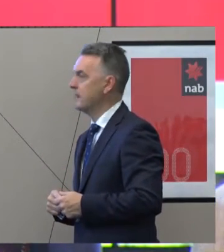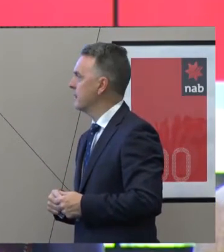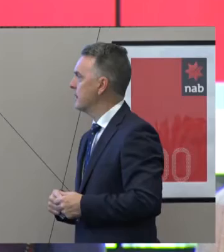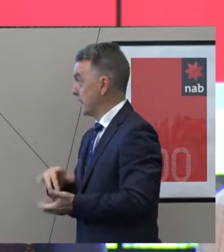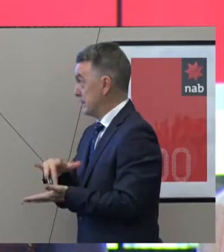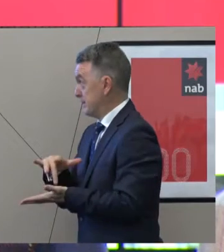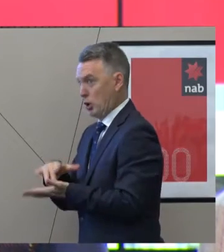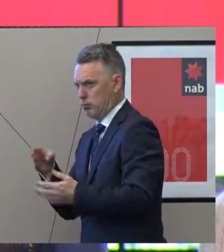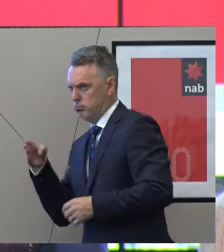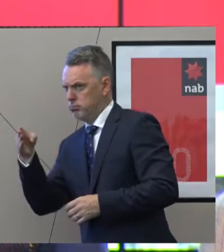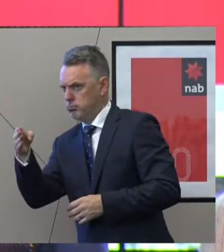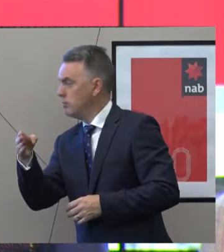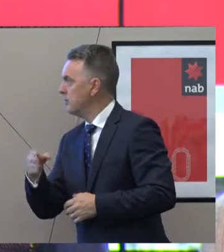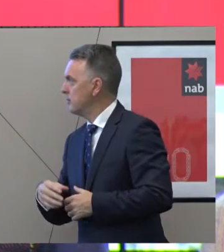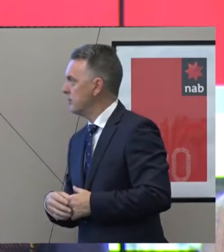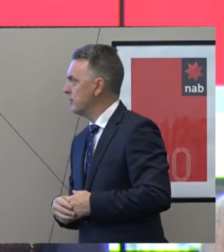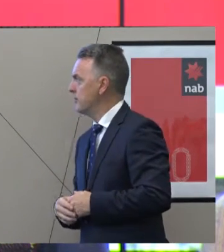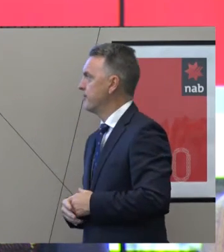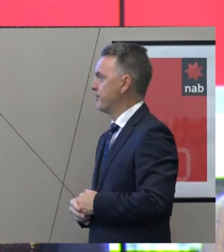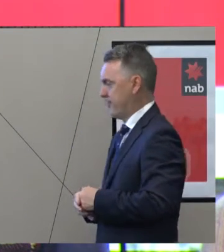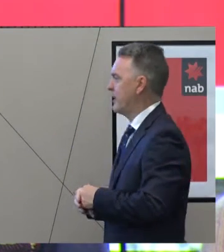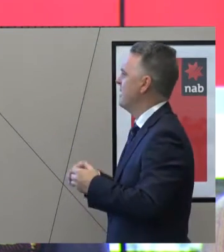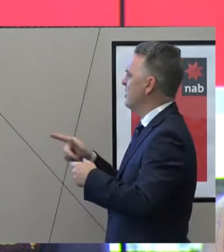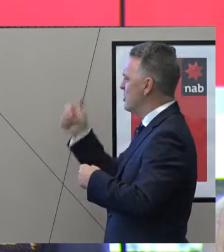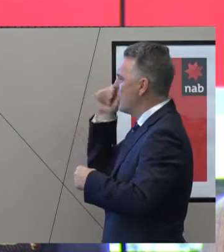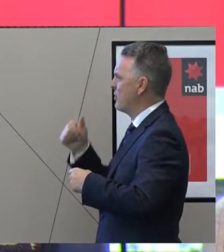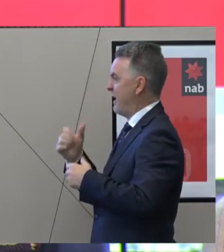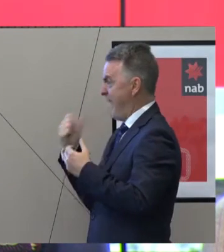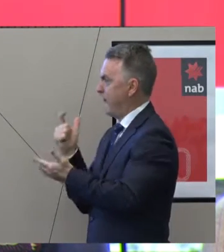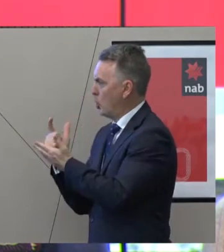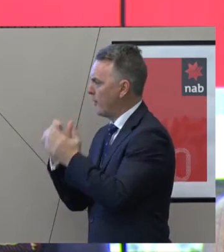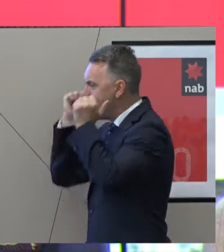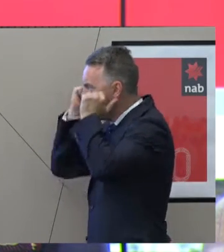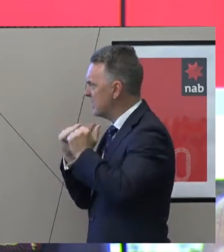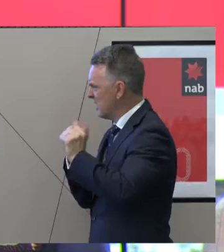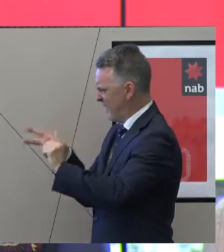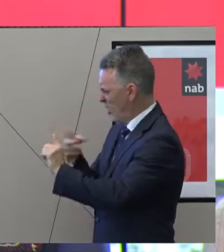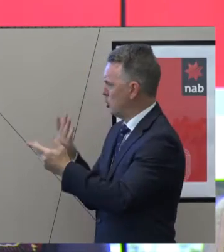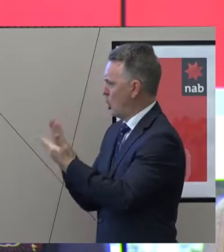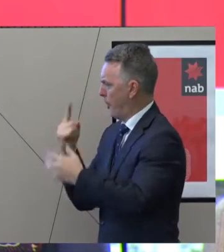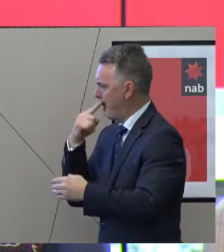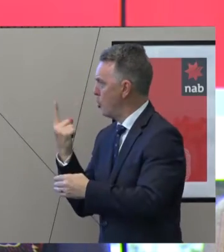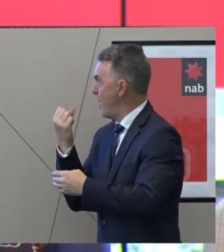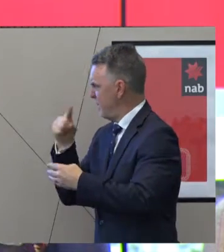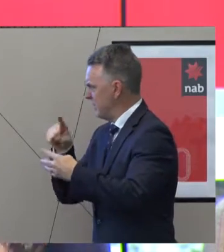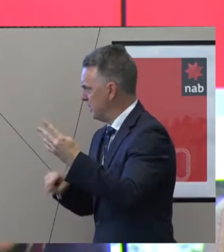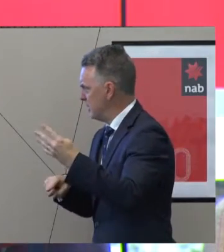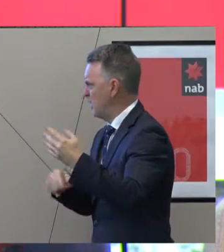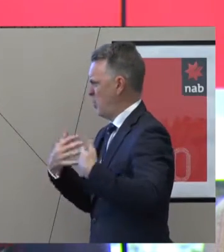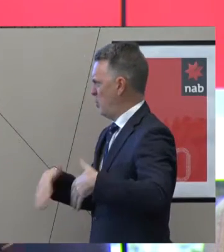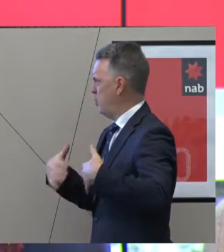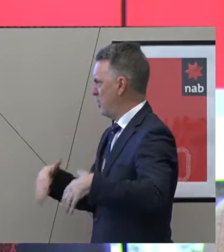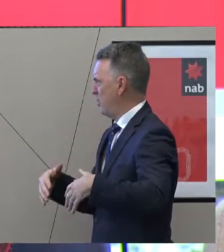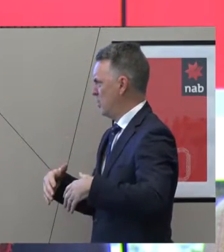and the significant evidence of violence against people with disabilities, which could in many cases